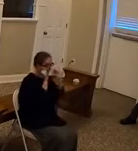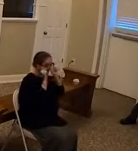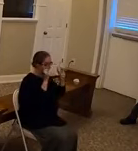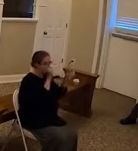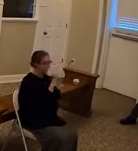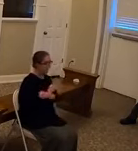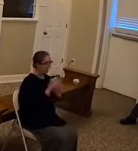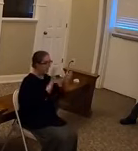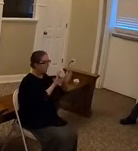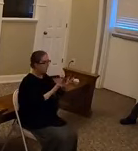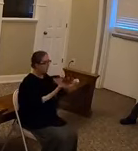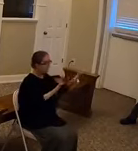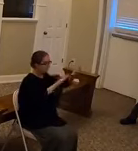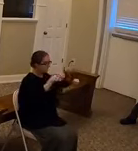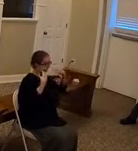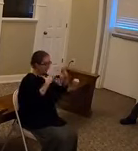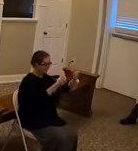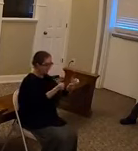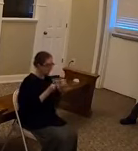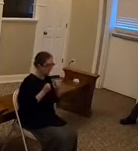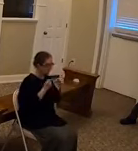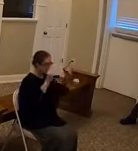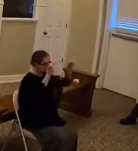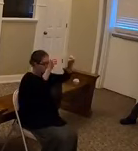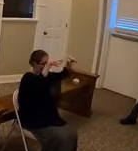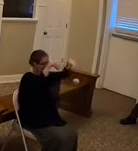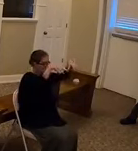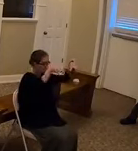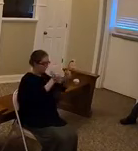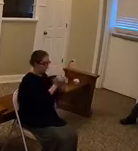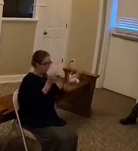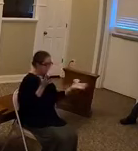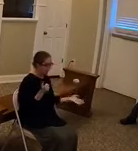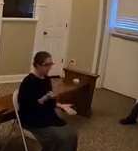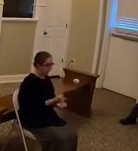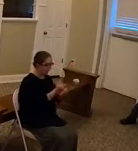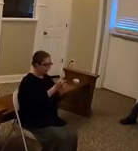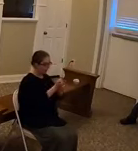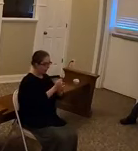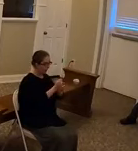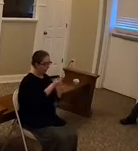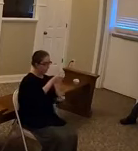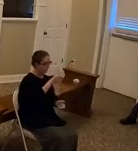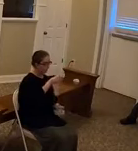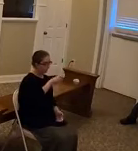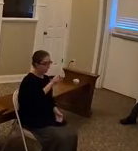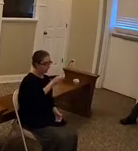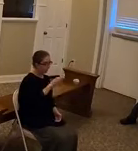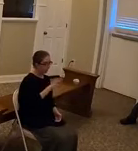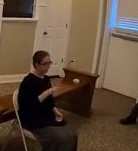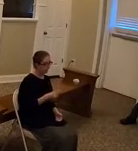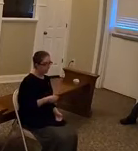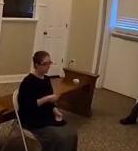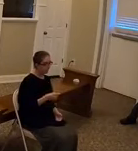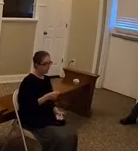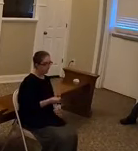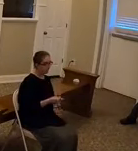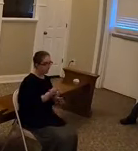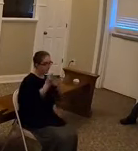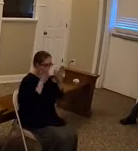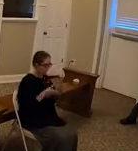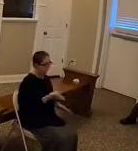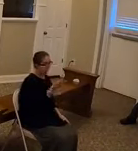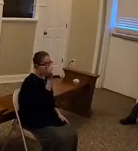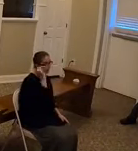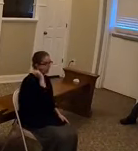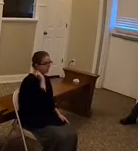love and mercy has taken this lost, helpless, poverty-stricken, debt-laden person that